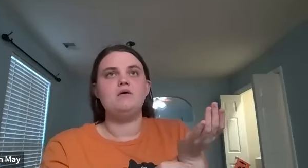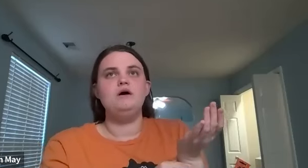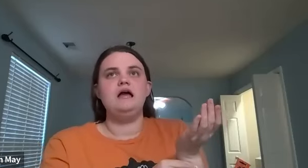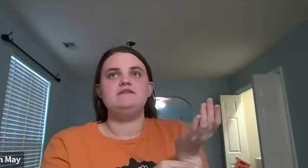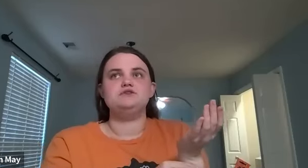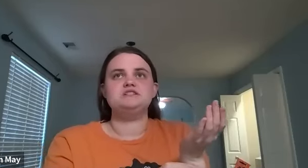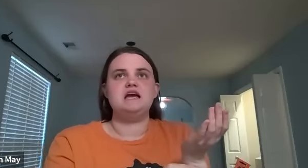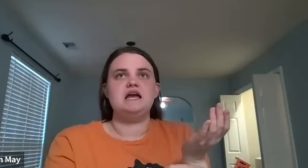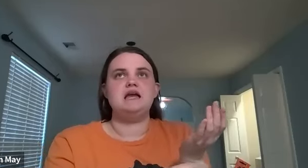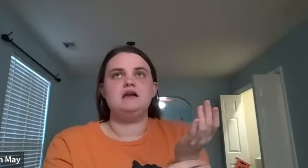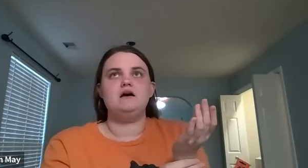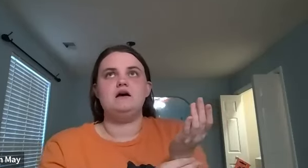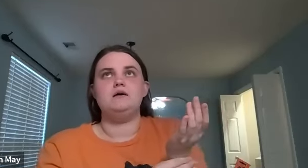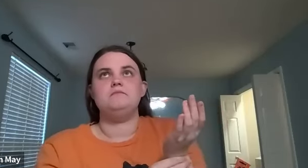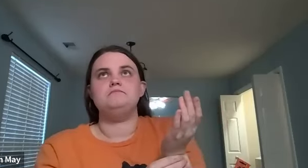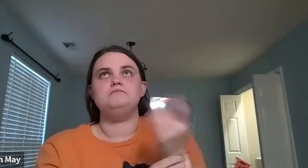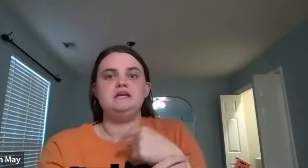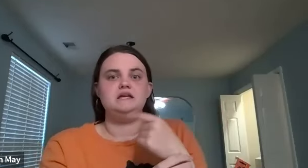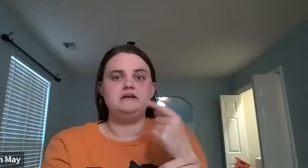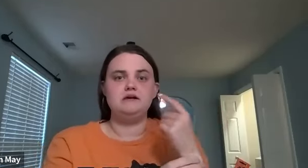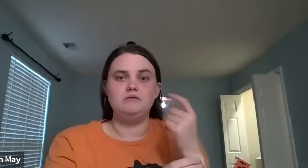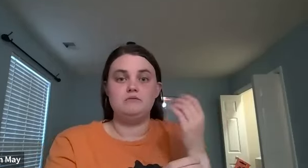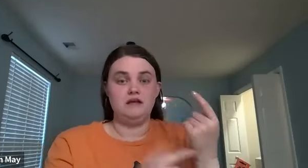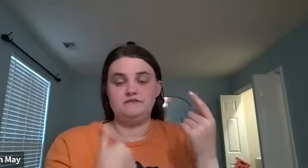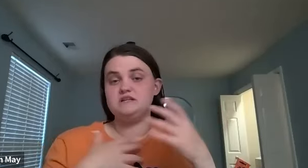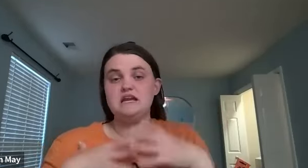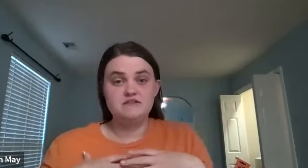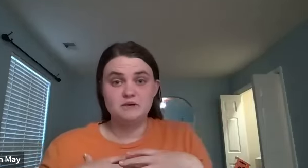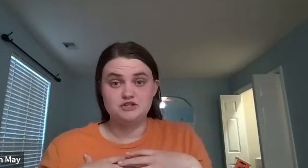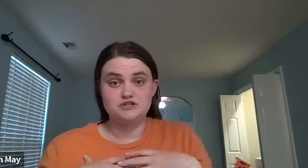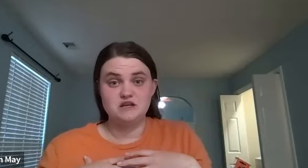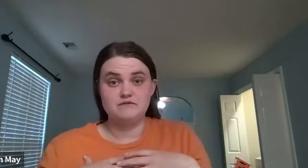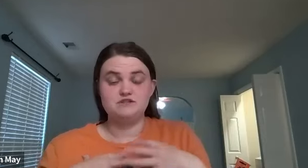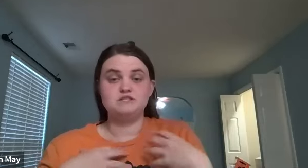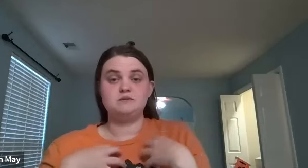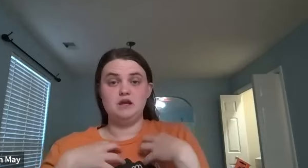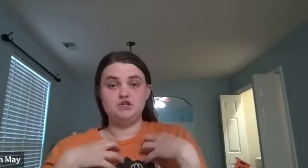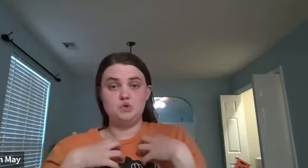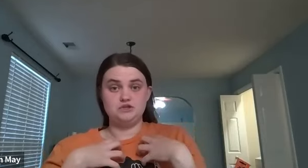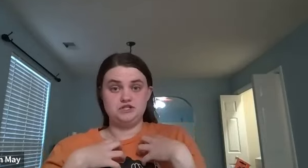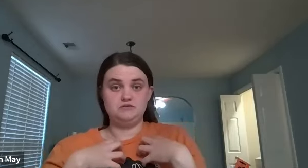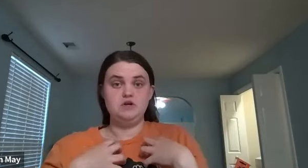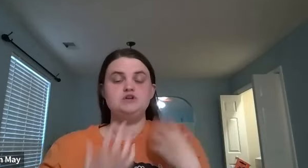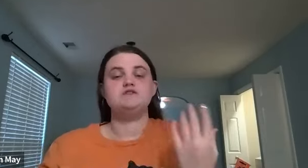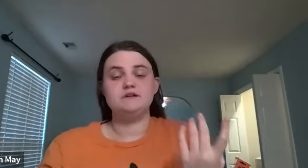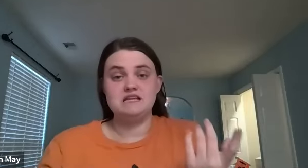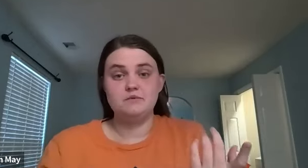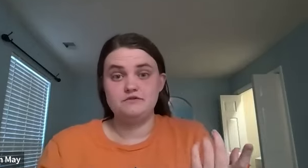Now, if you're saying me, like if you're saying anything about yourself, it's always going to be towards you. So for example, for